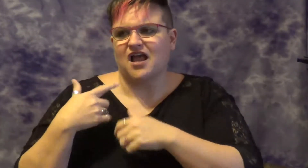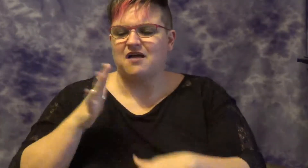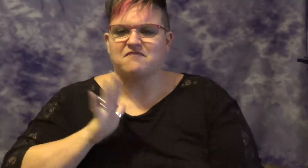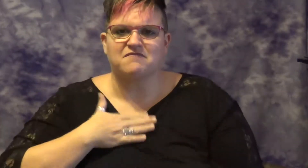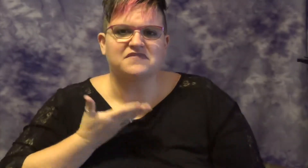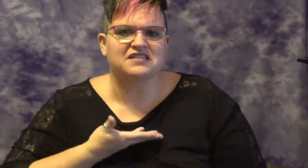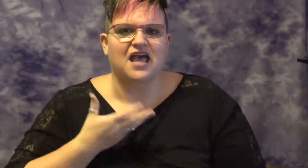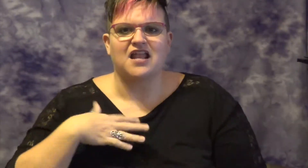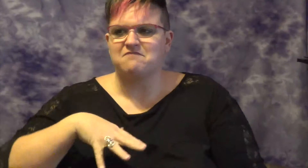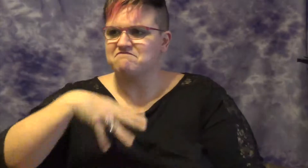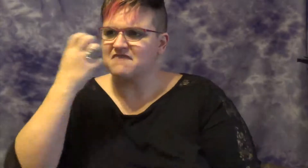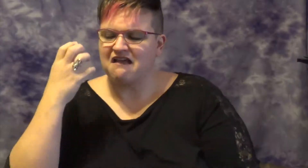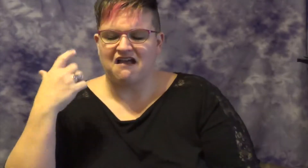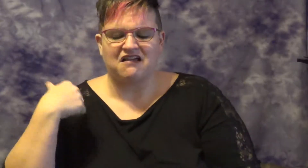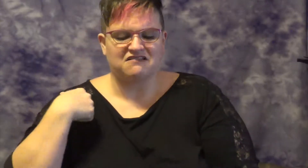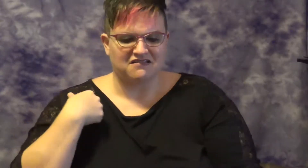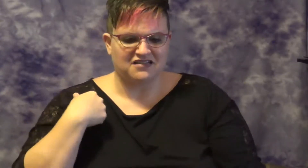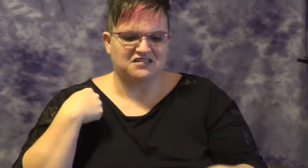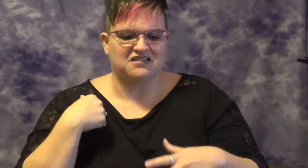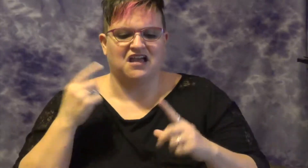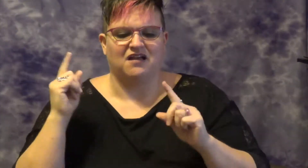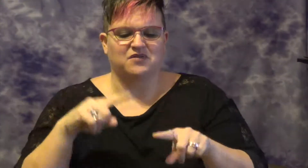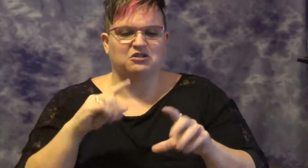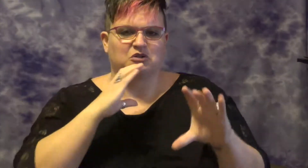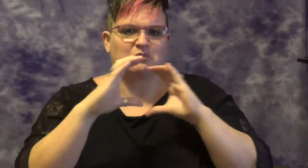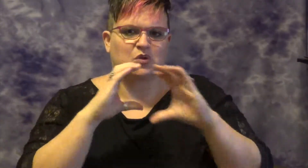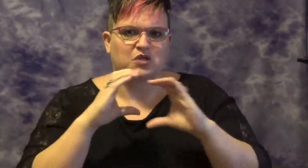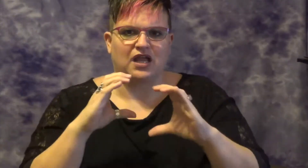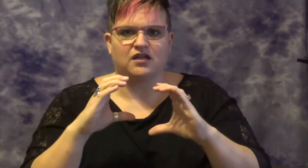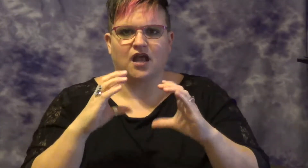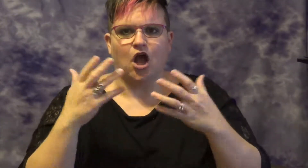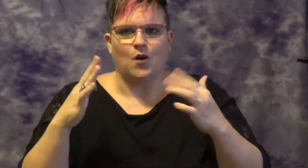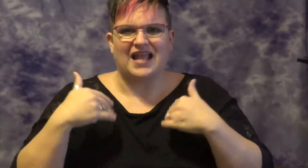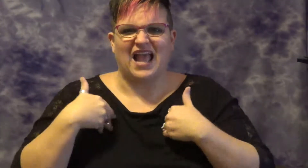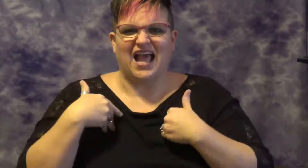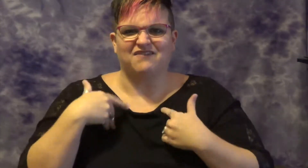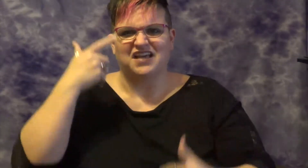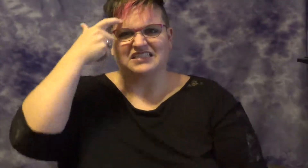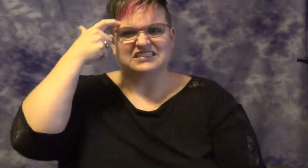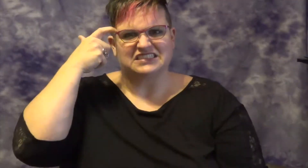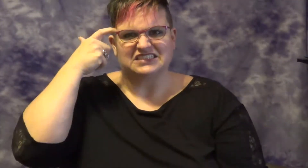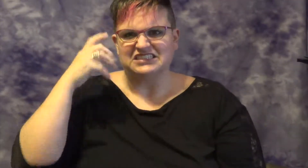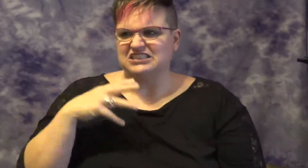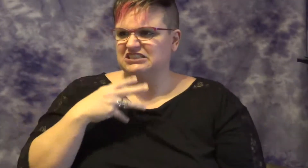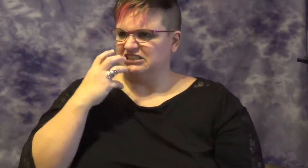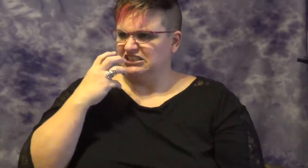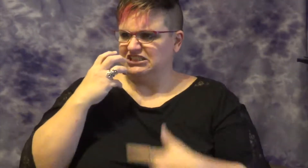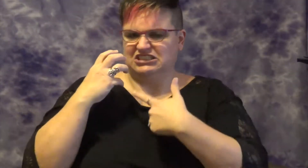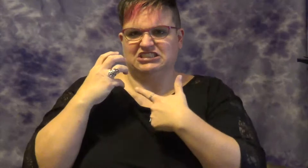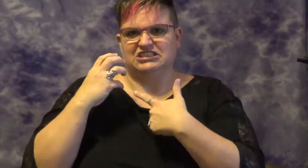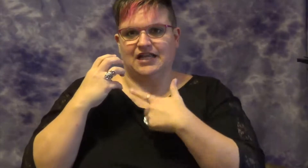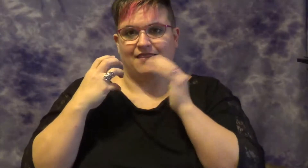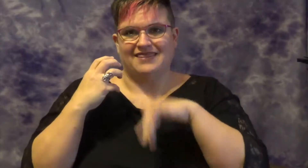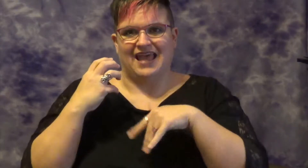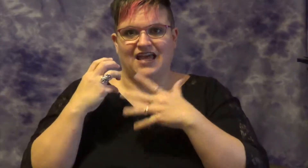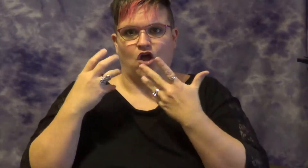if you had just broken up with your boyfriend and you're upset, emotionally distraught, you'll already have